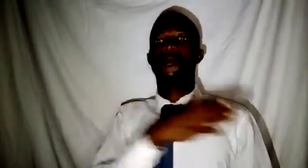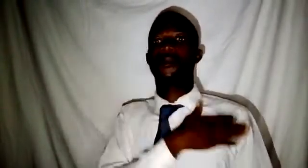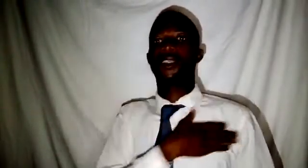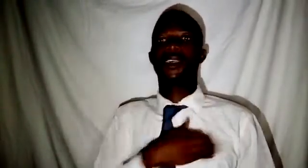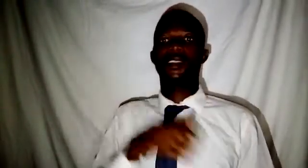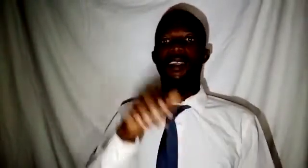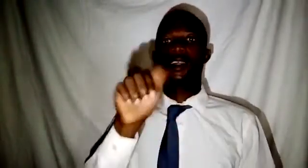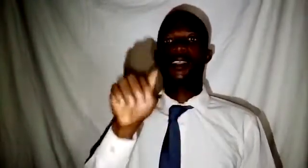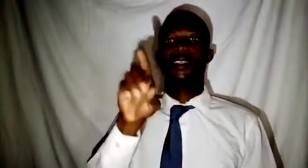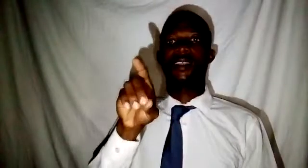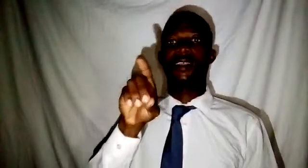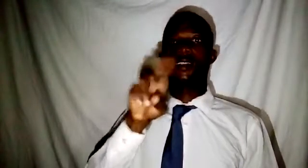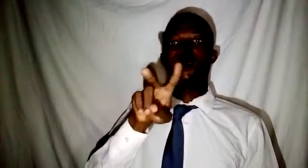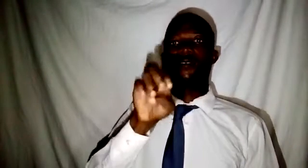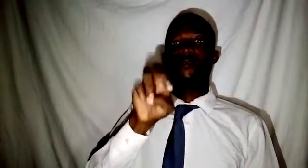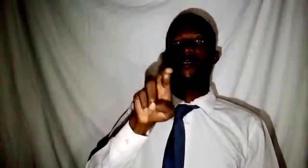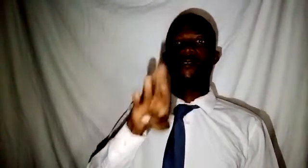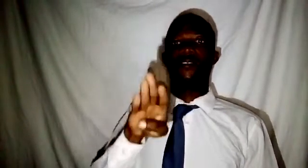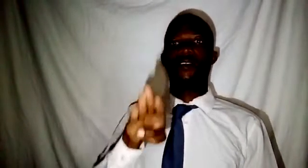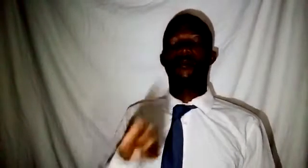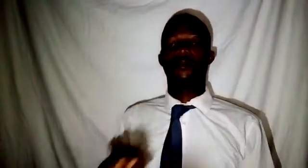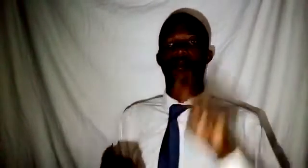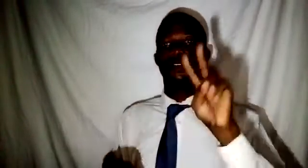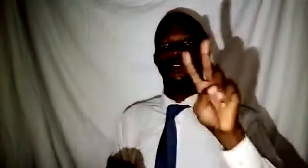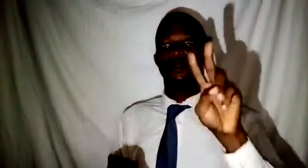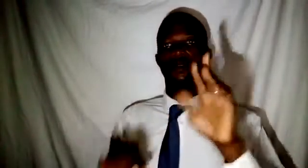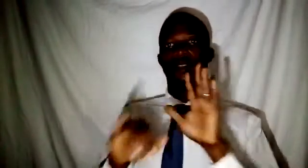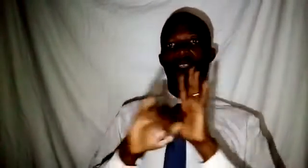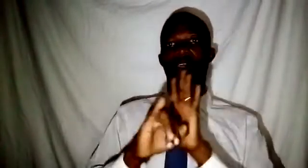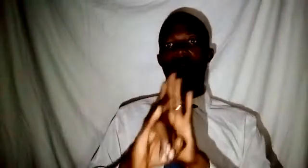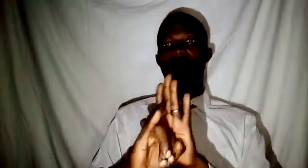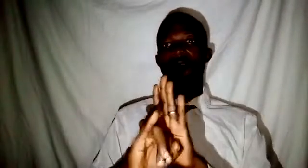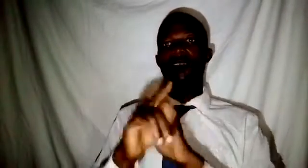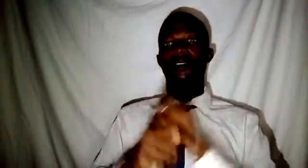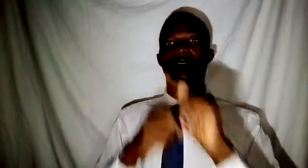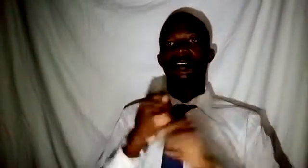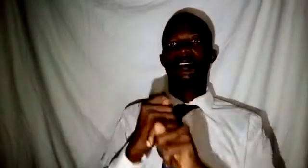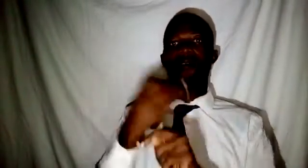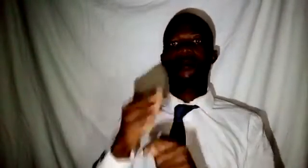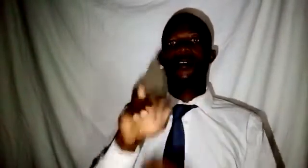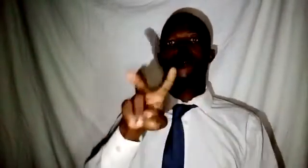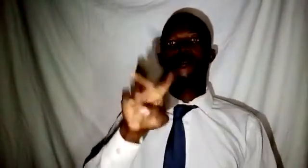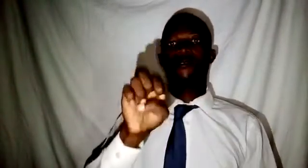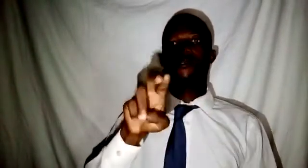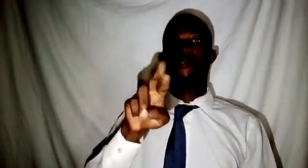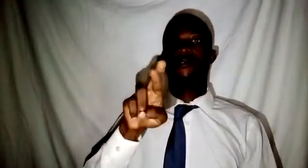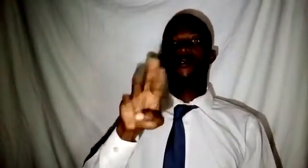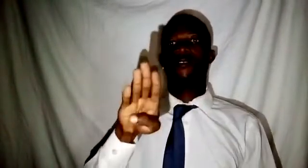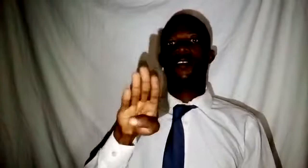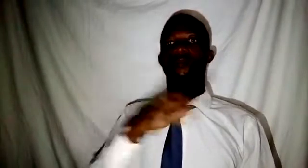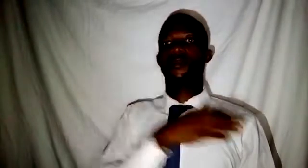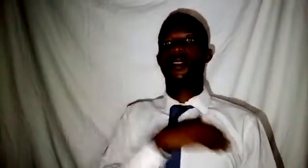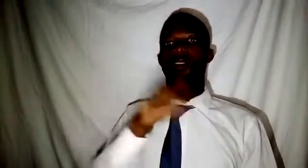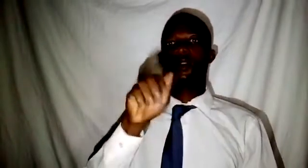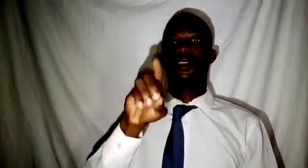the types of verbs and adverbs. 3. Construct sentences using the auxiliary verbs